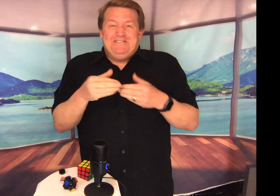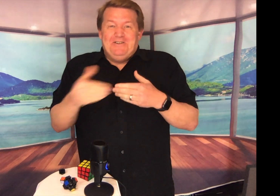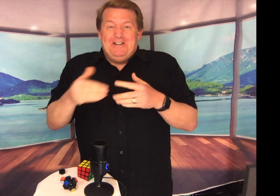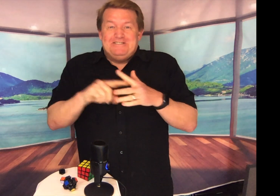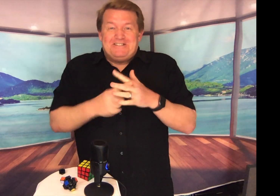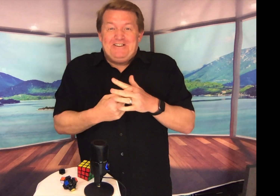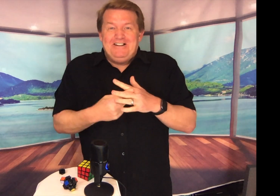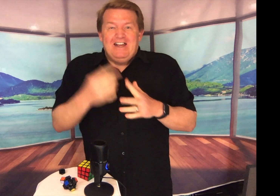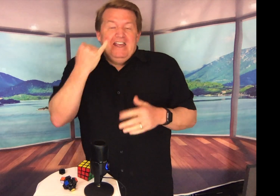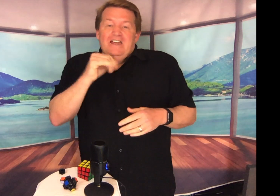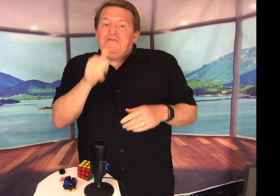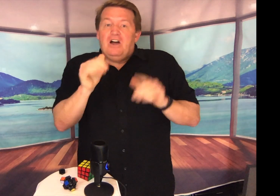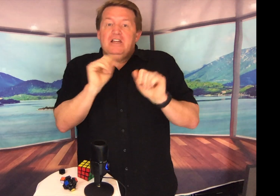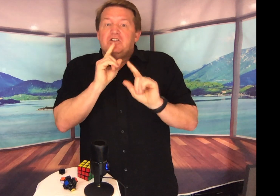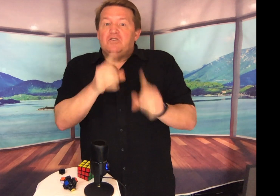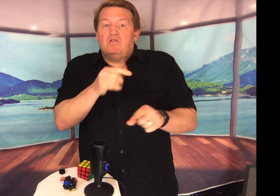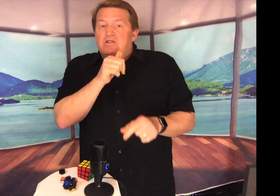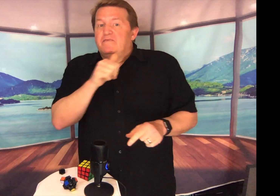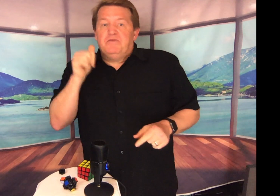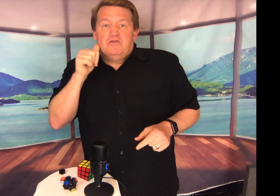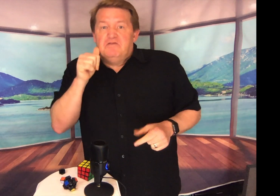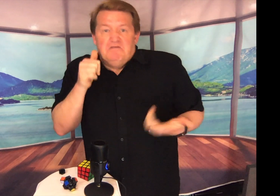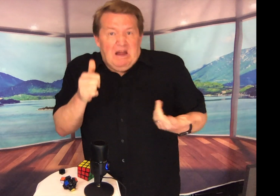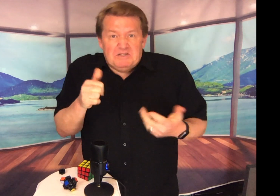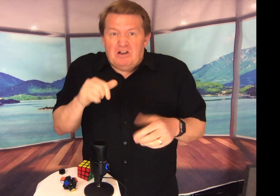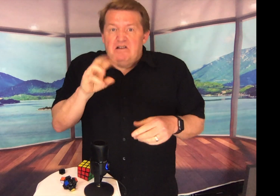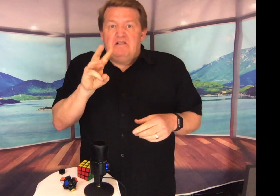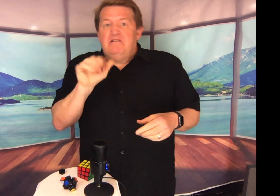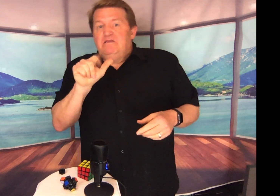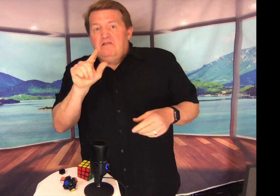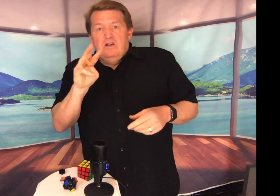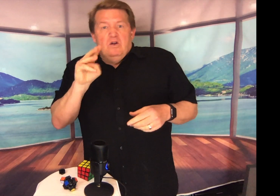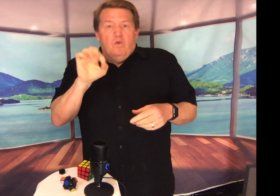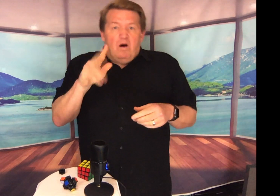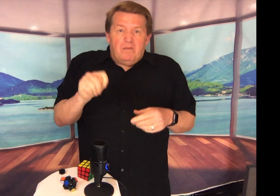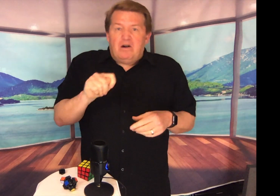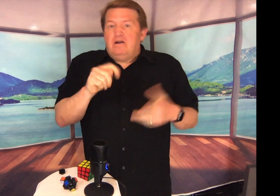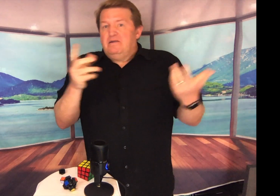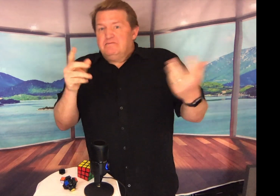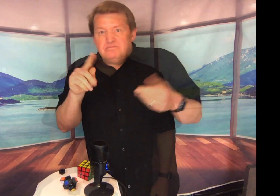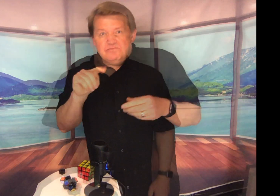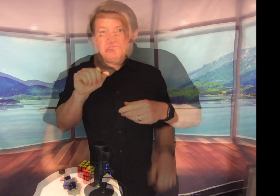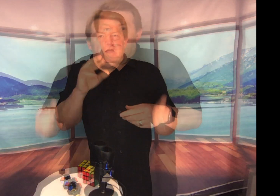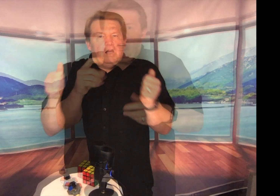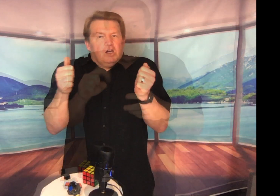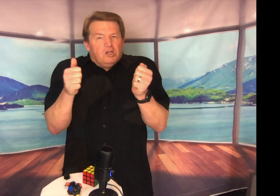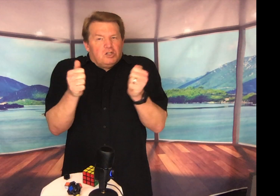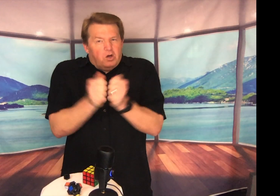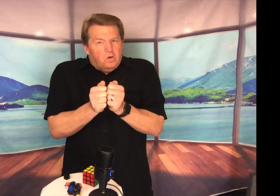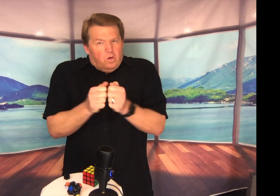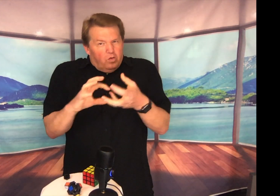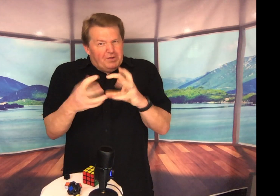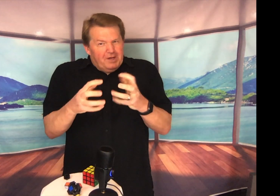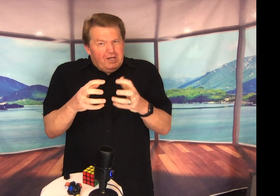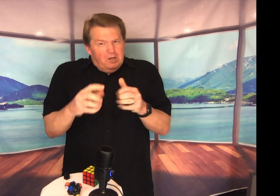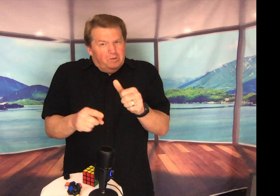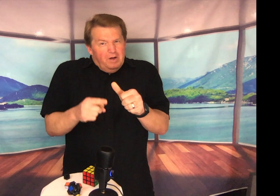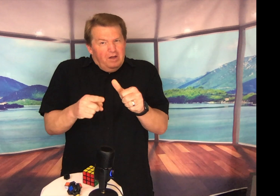ahead and start. If not, you can order them through Amazon, Walmart, Target. So with the cube, the